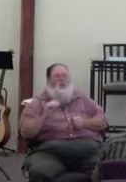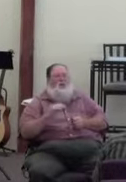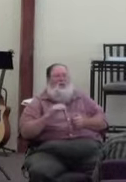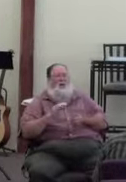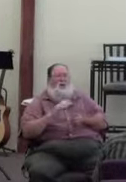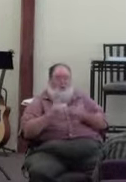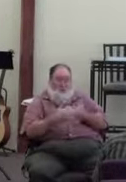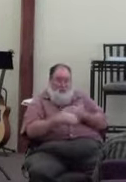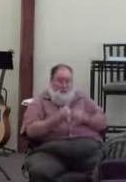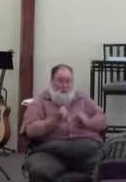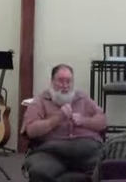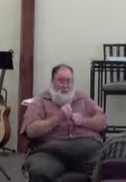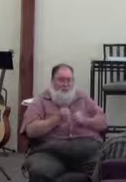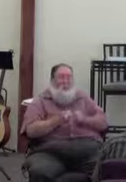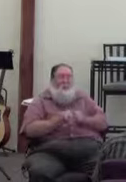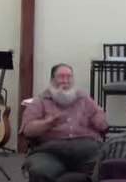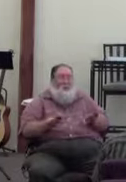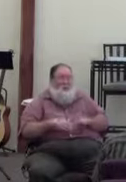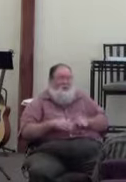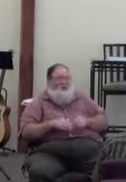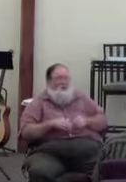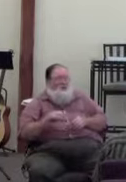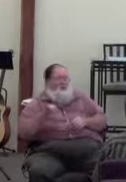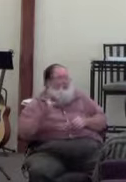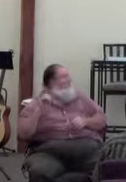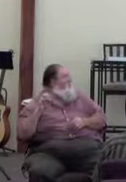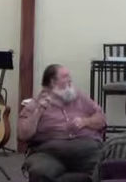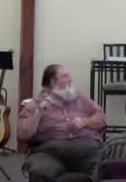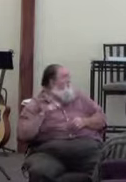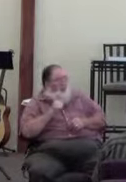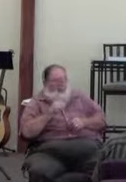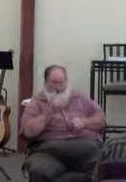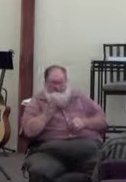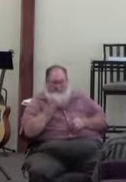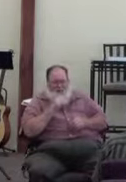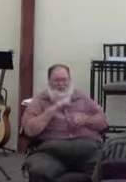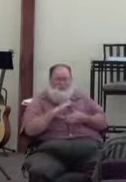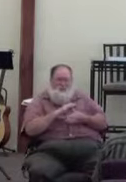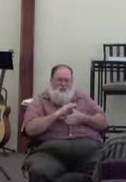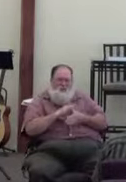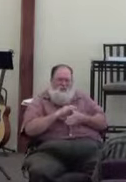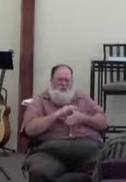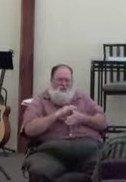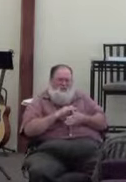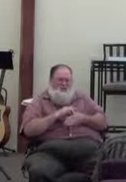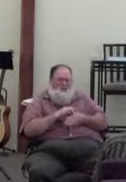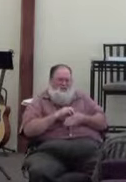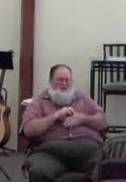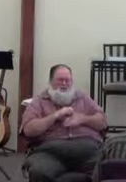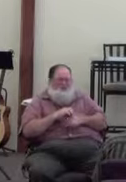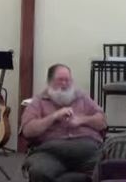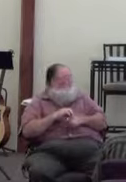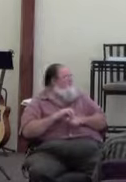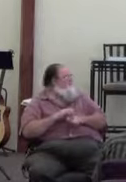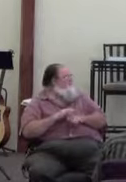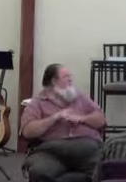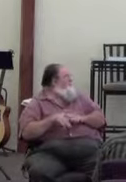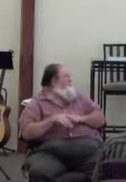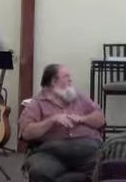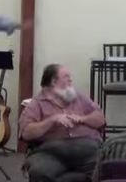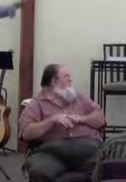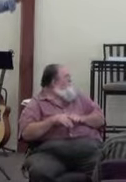Do not eat the meat raw or cooked in water, but roast it over the fire head,